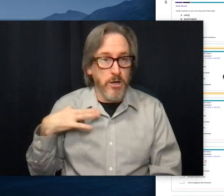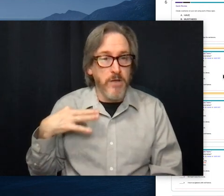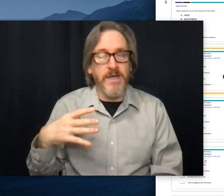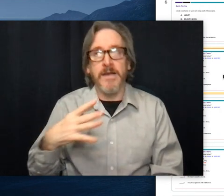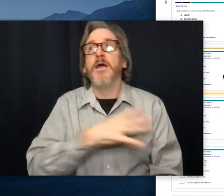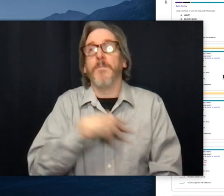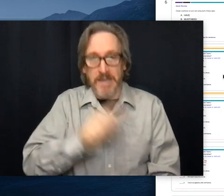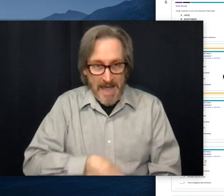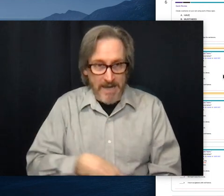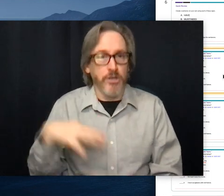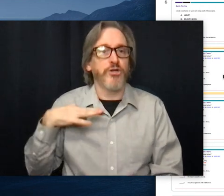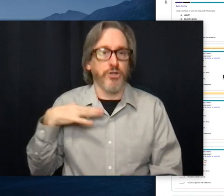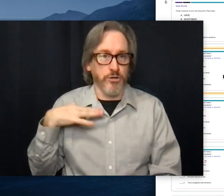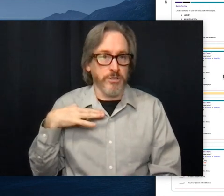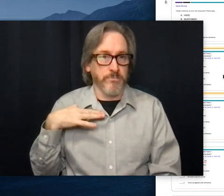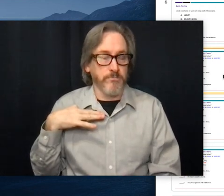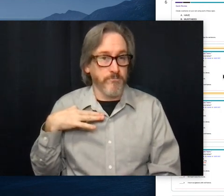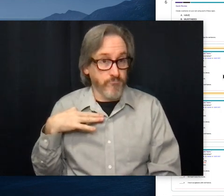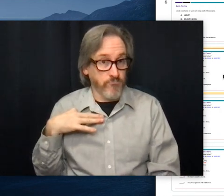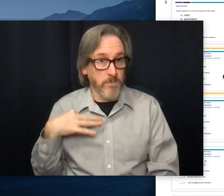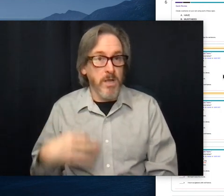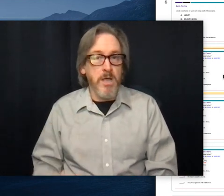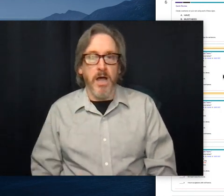than plaid shirt.